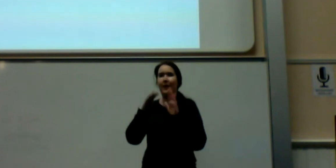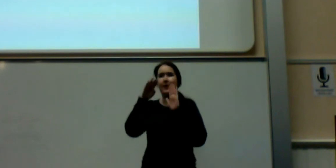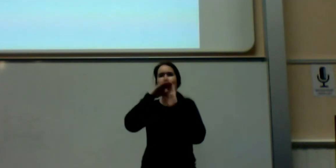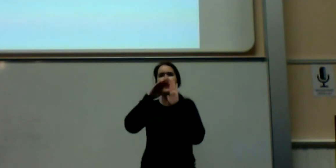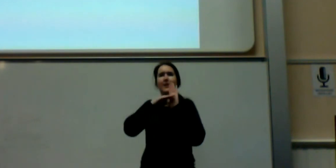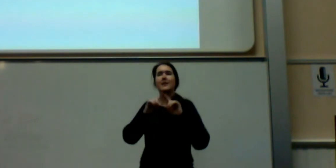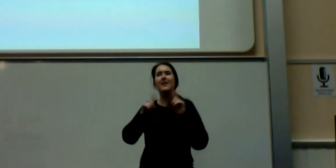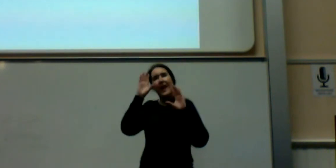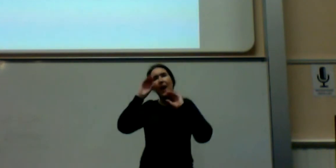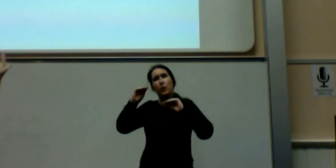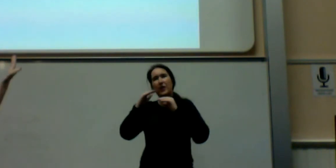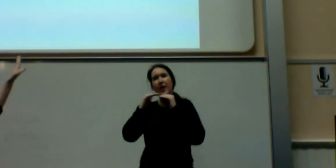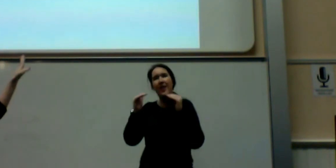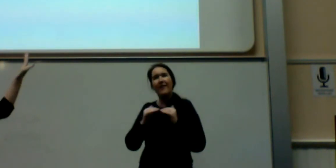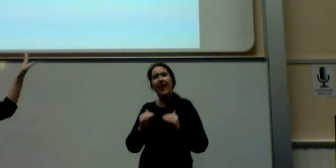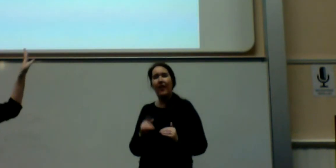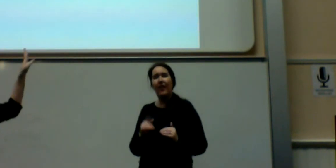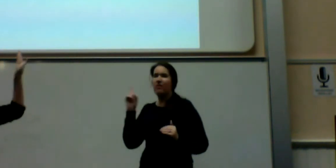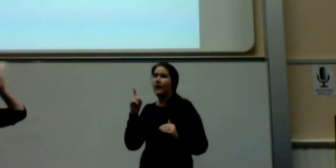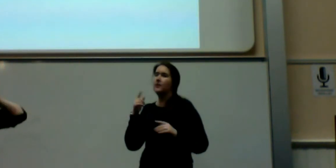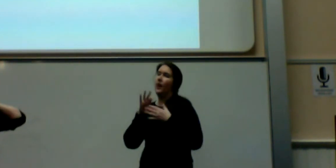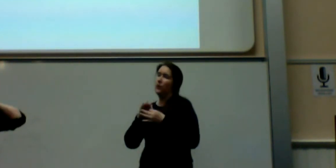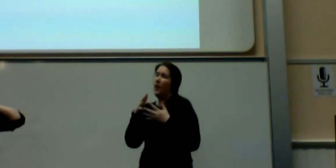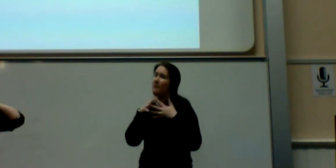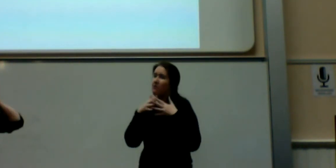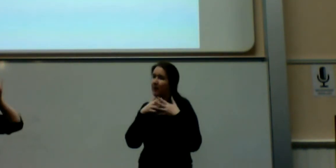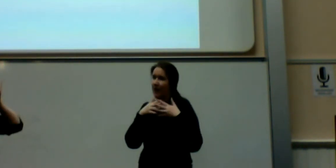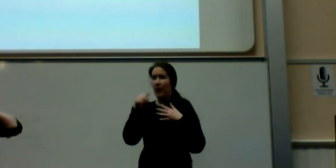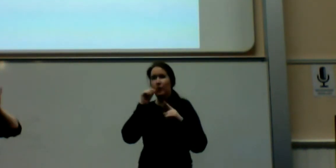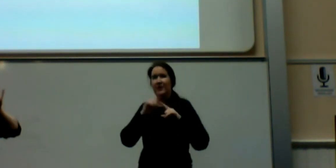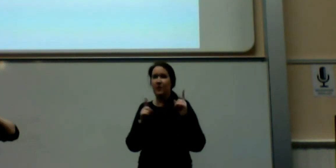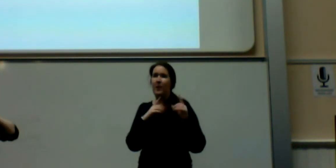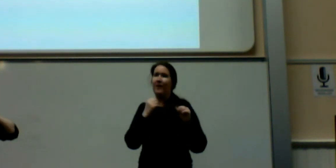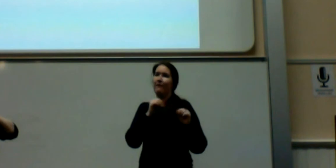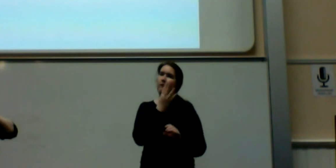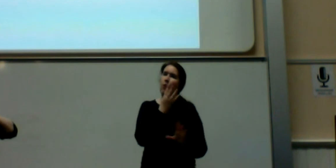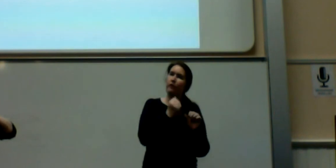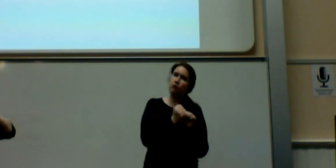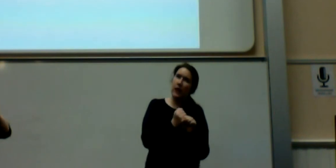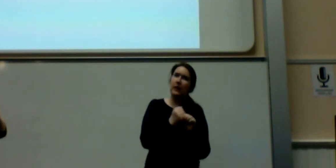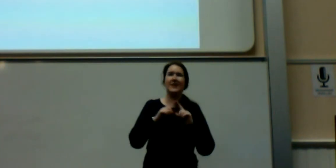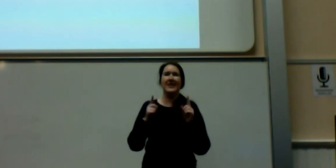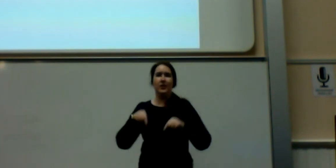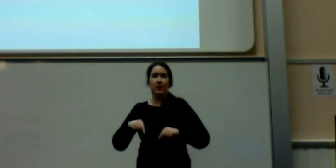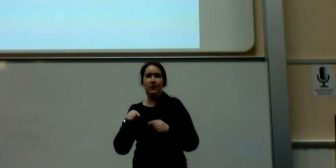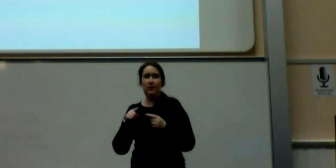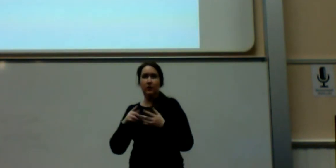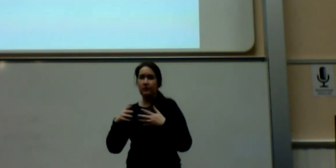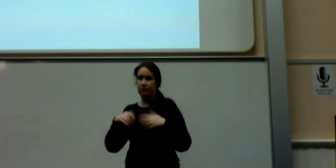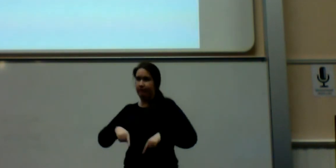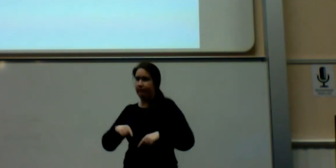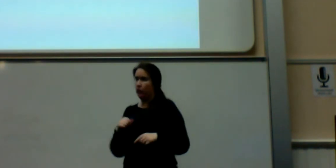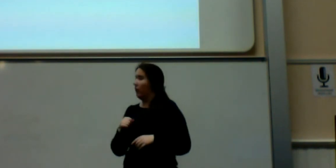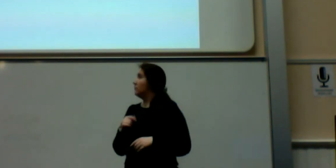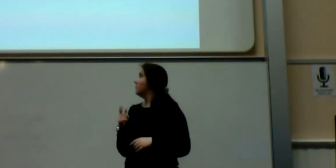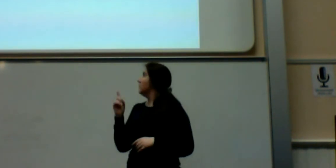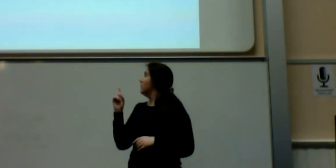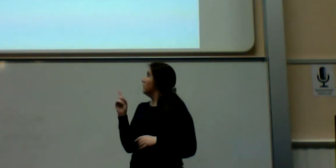level, because this is based on sort of American education standards and how it is we do grade levels, etc. But what I'm going to show you is sort